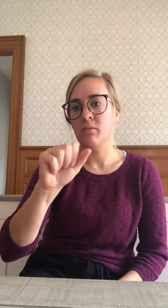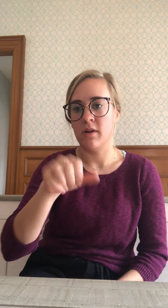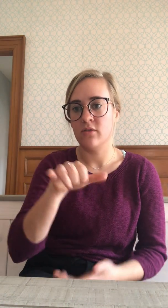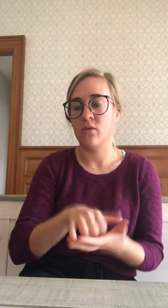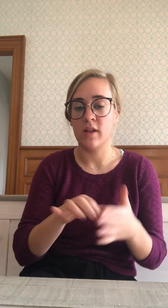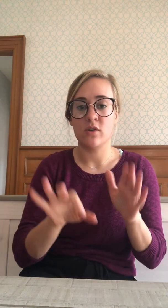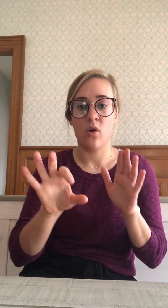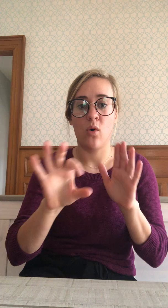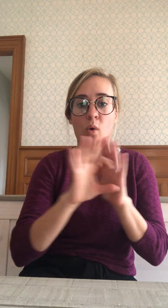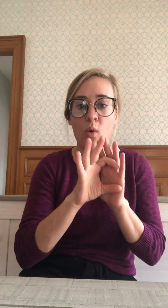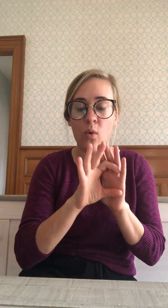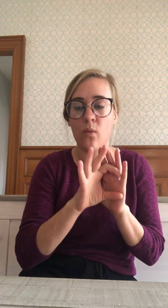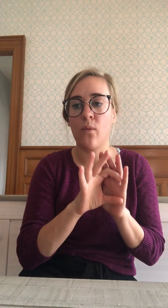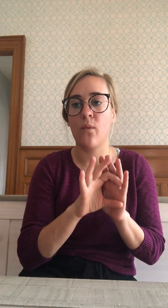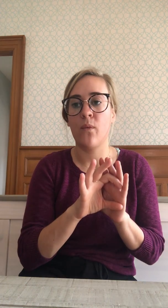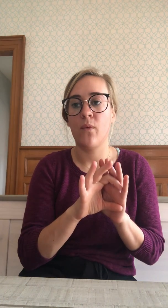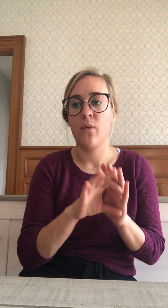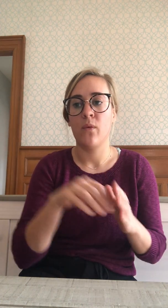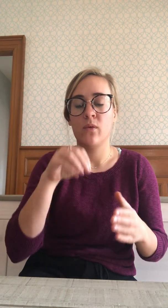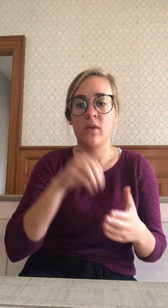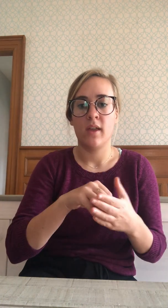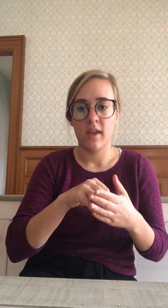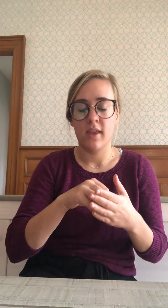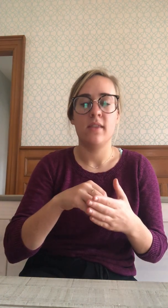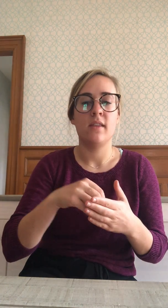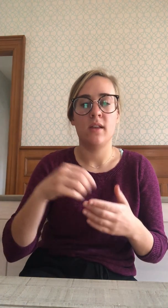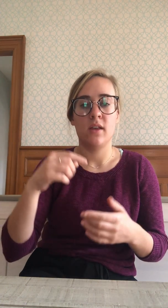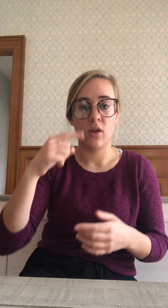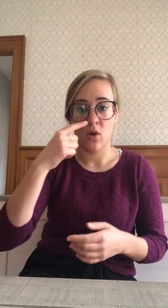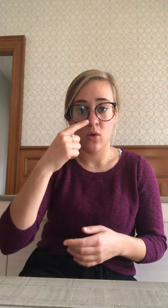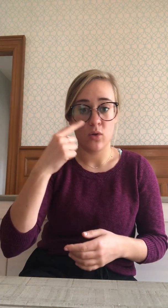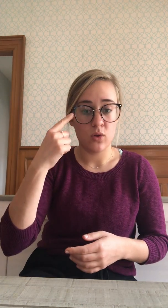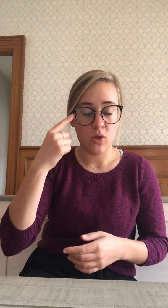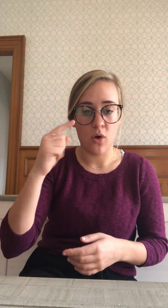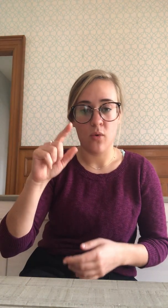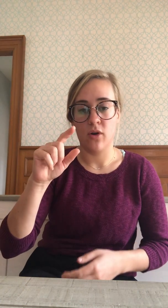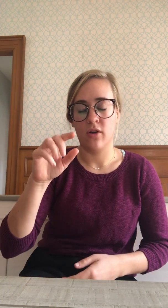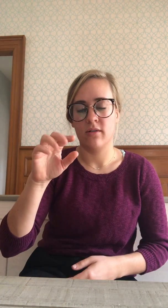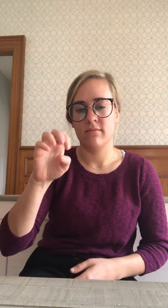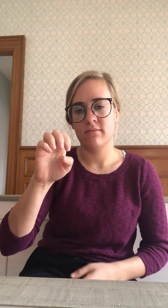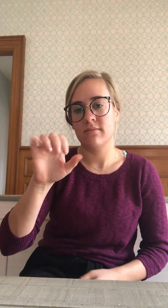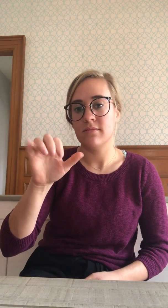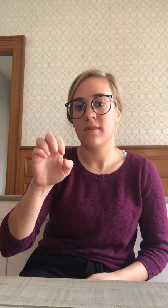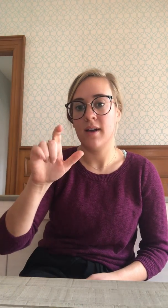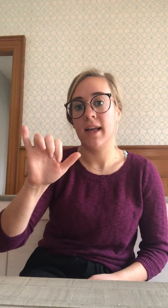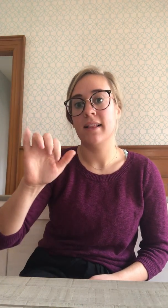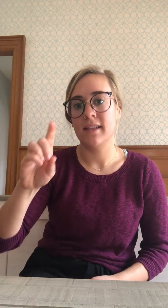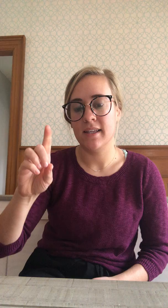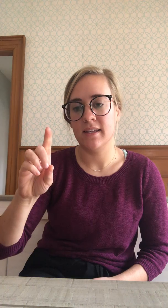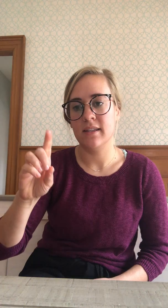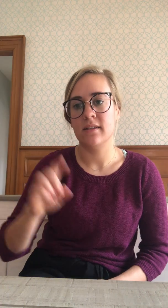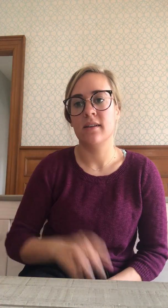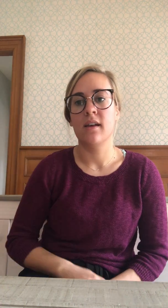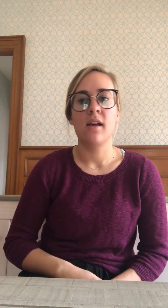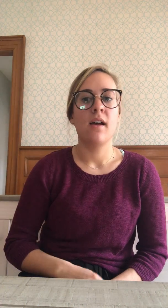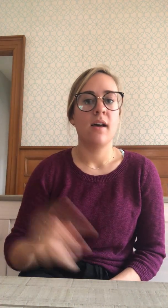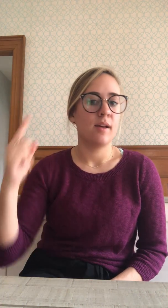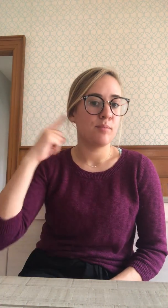it's a notch in the lower eyelid. Ear anomalies and hearing loss are common. Mandibular hypoplasia